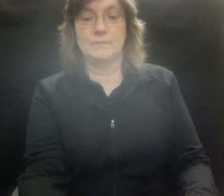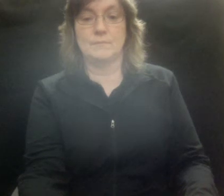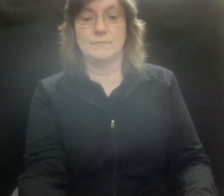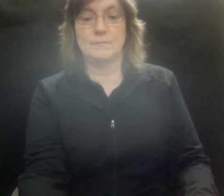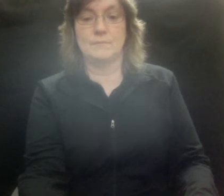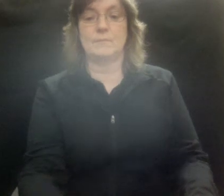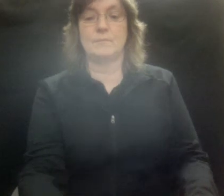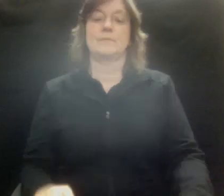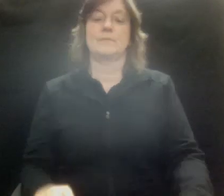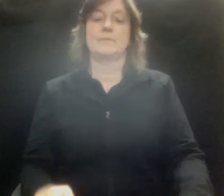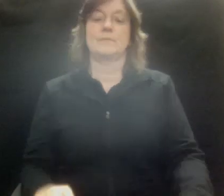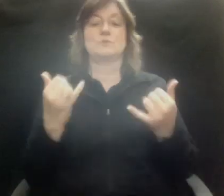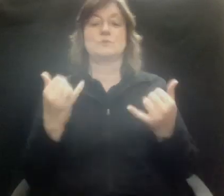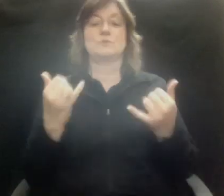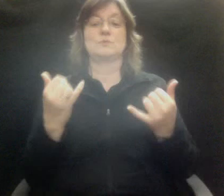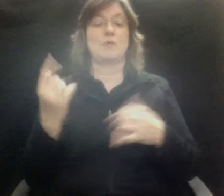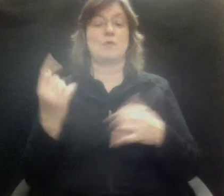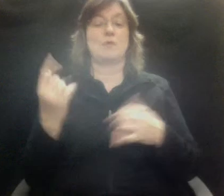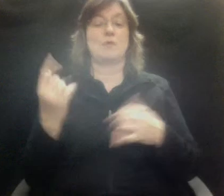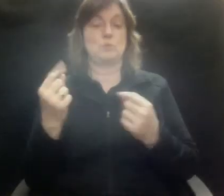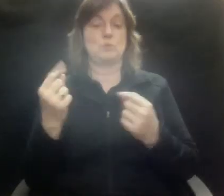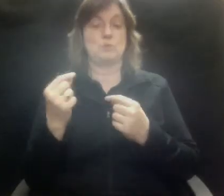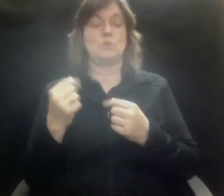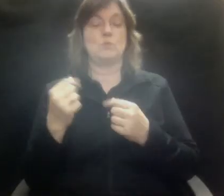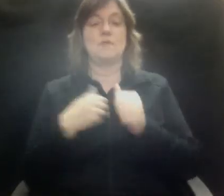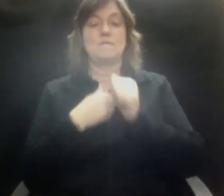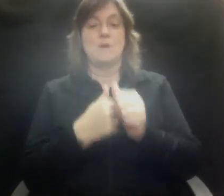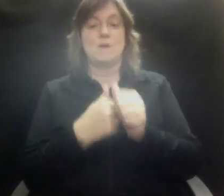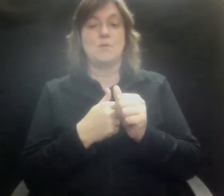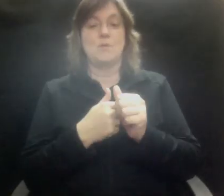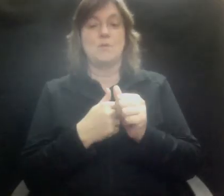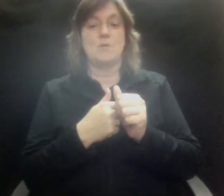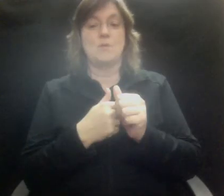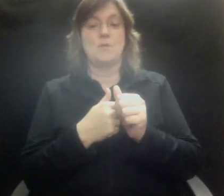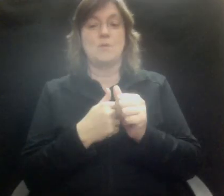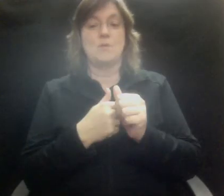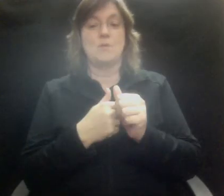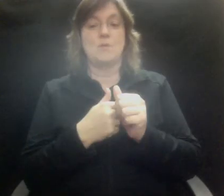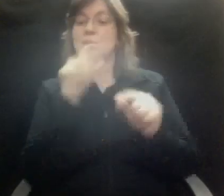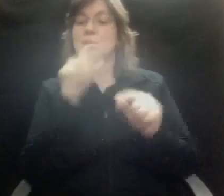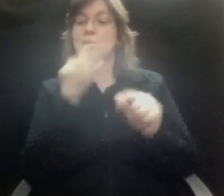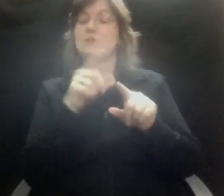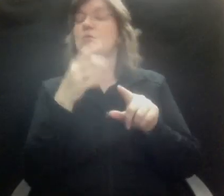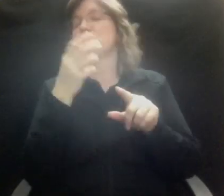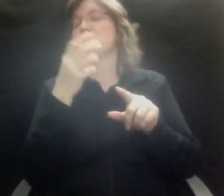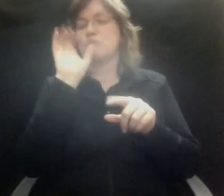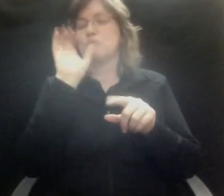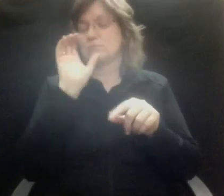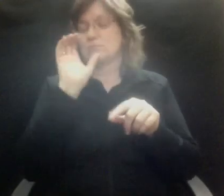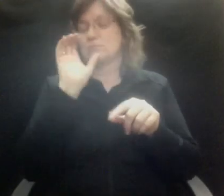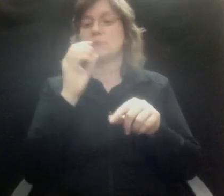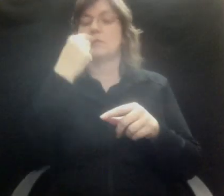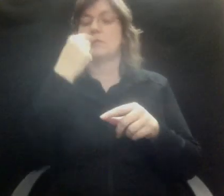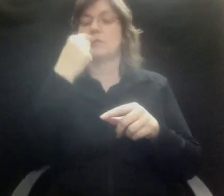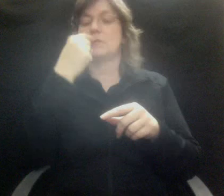Alright, what we're going to do today is follow the fate of food or beverages as it starts in the mouth and travels through the digestive system.